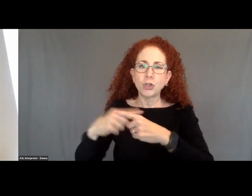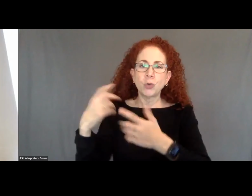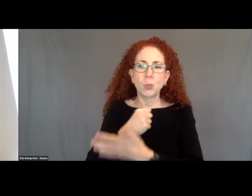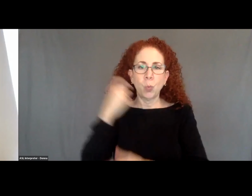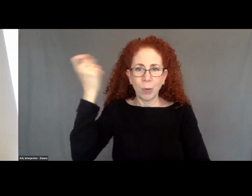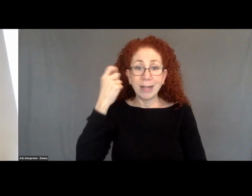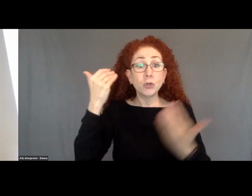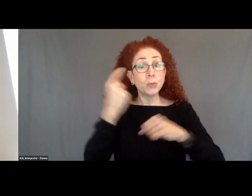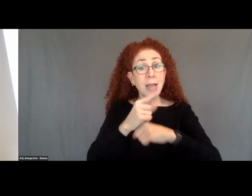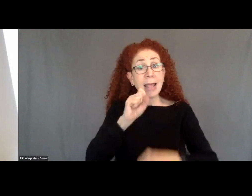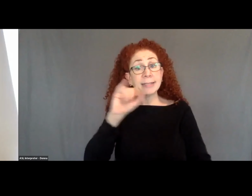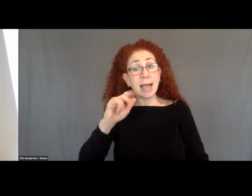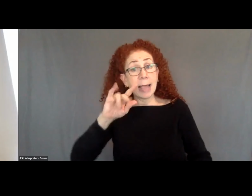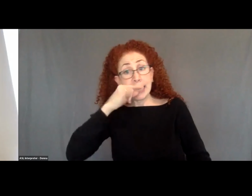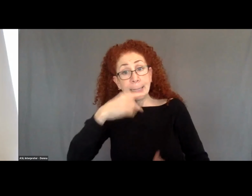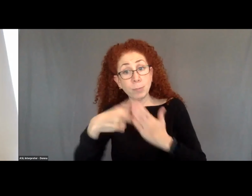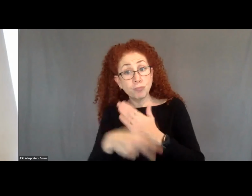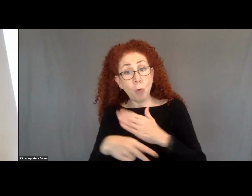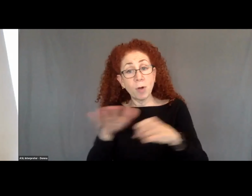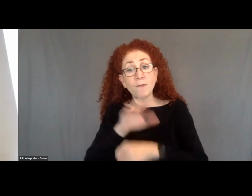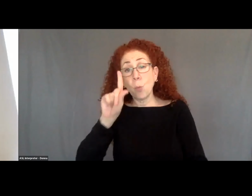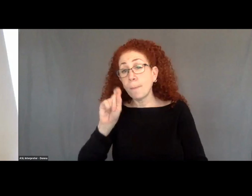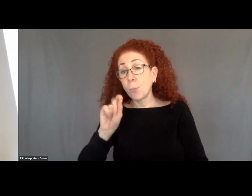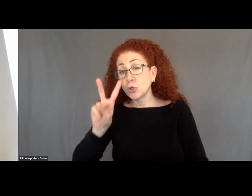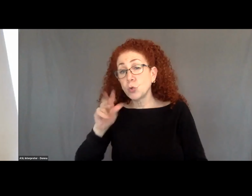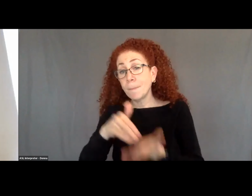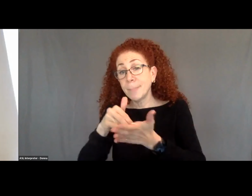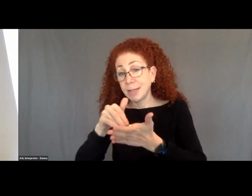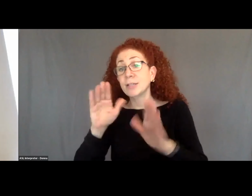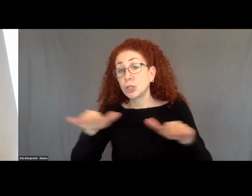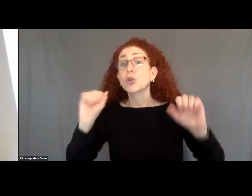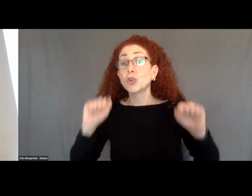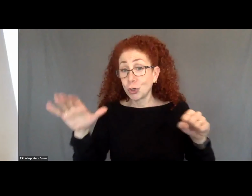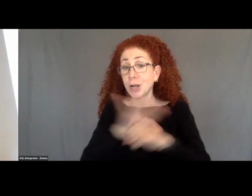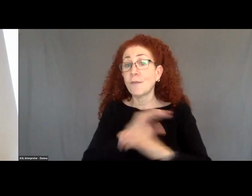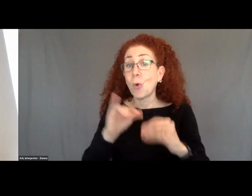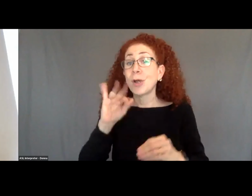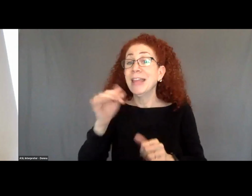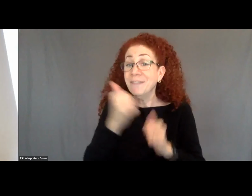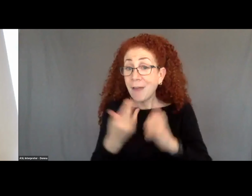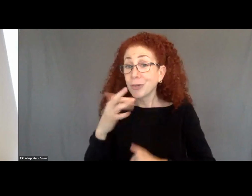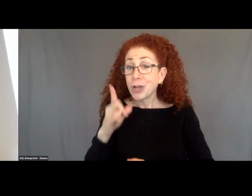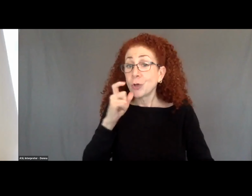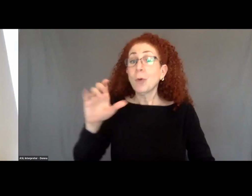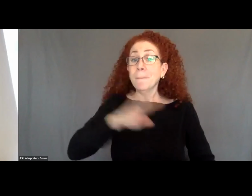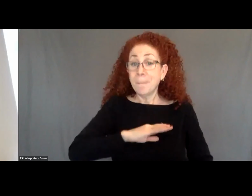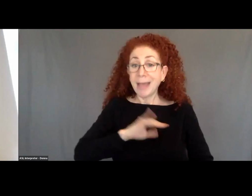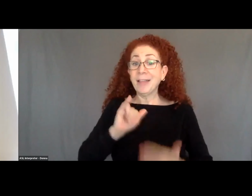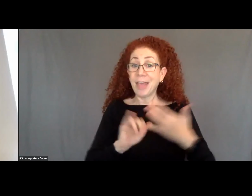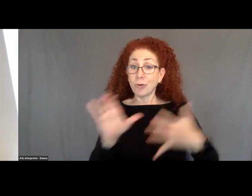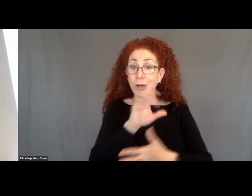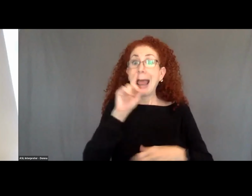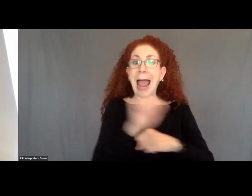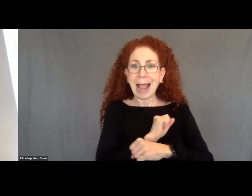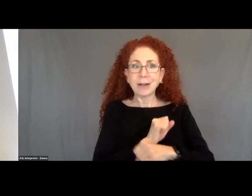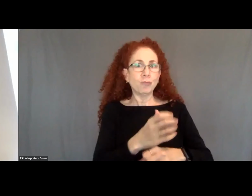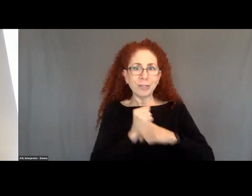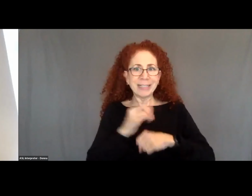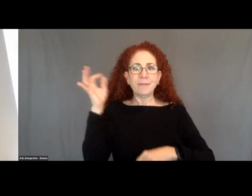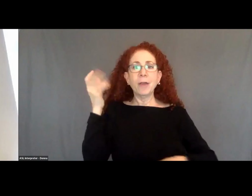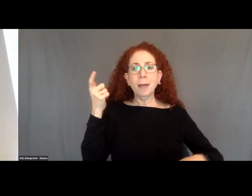Kids program covers about 1.2 million children and could cover more if every child who met the eligibility criteria actually received